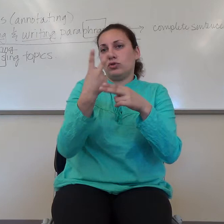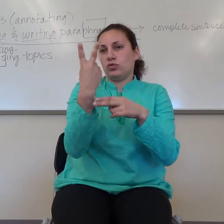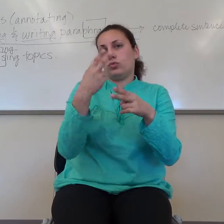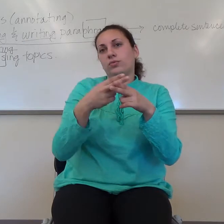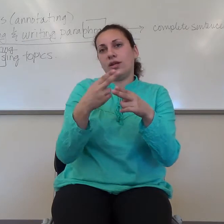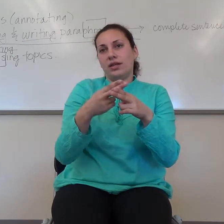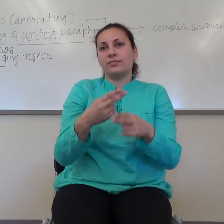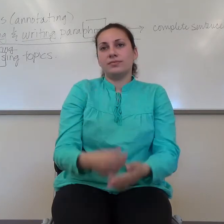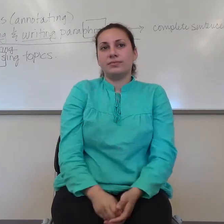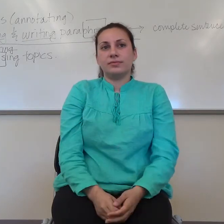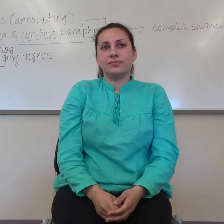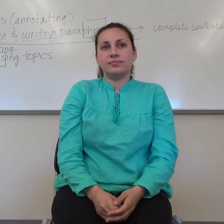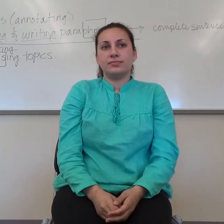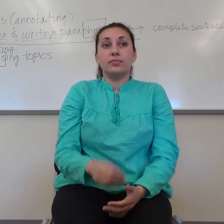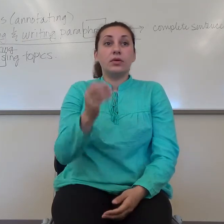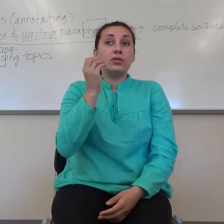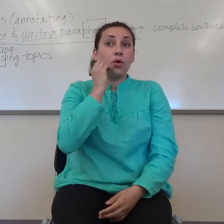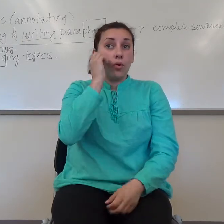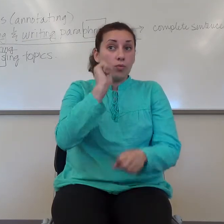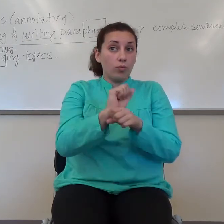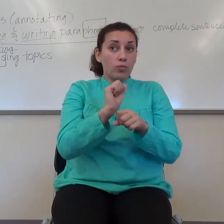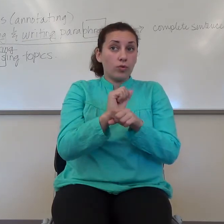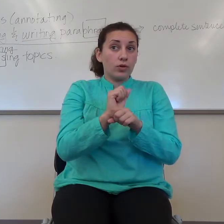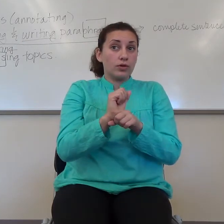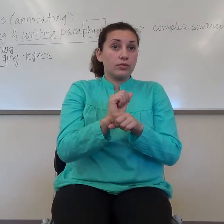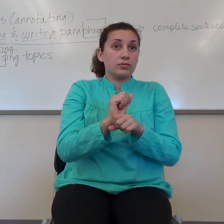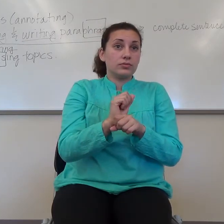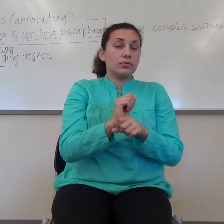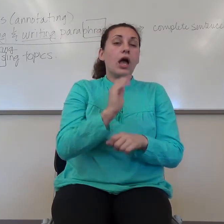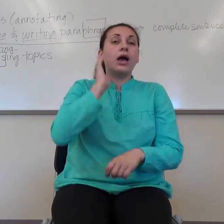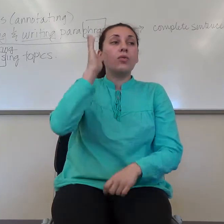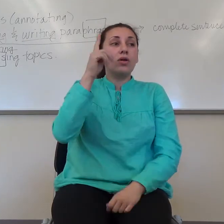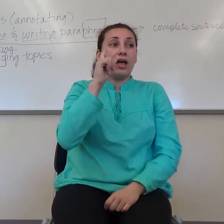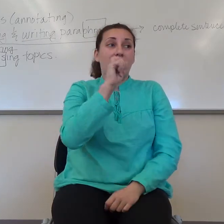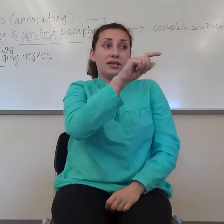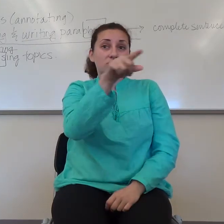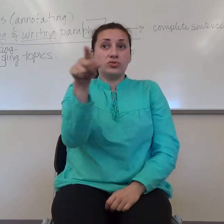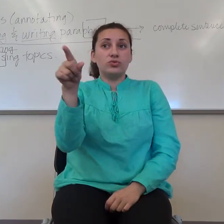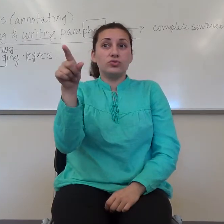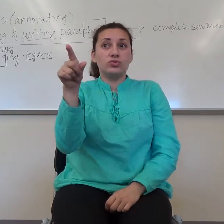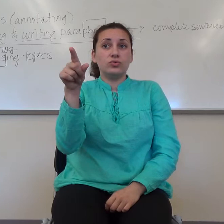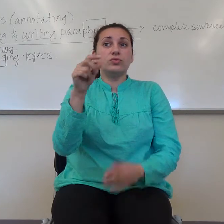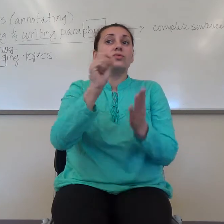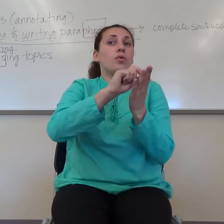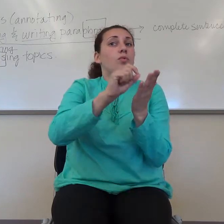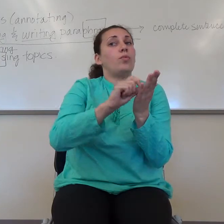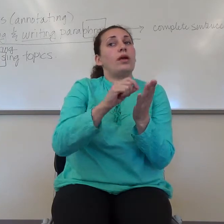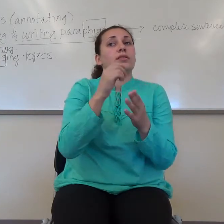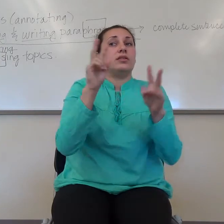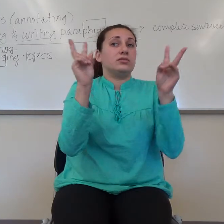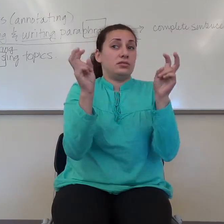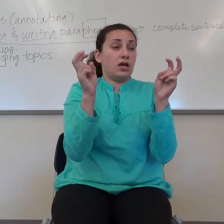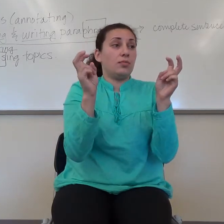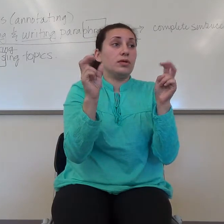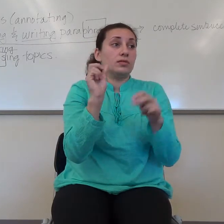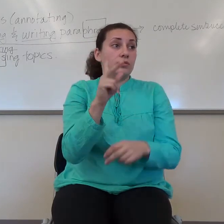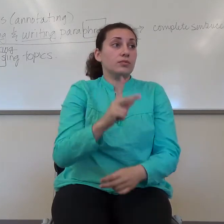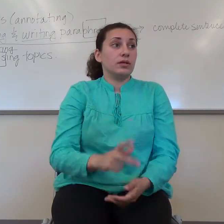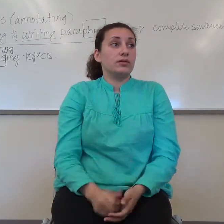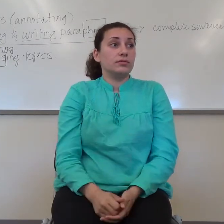write that down. After you do this, you're going to be asked to pull that topic out of your notes and